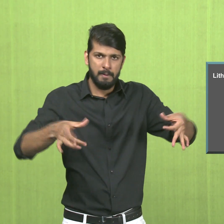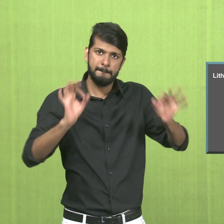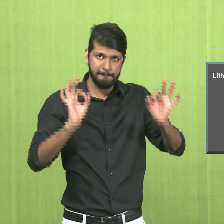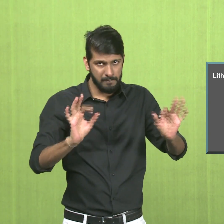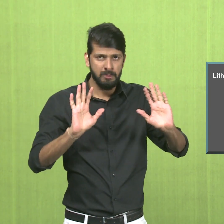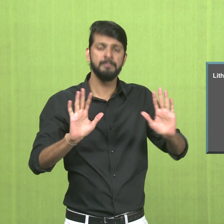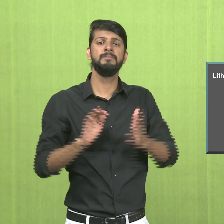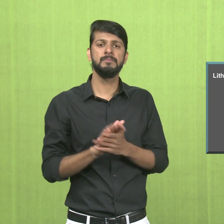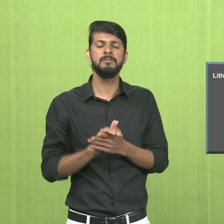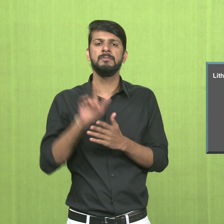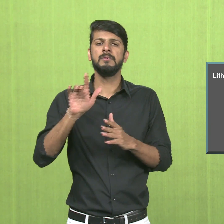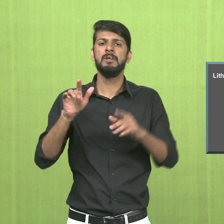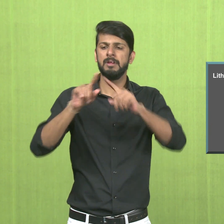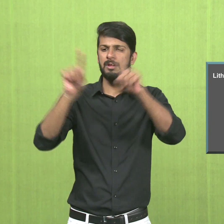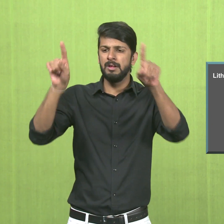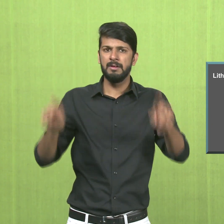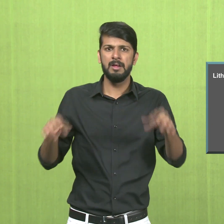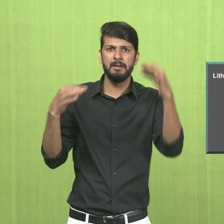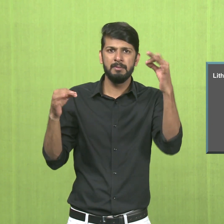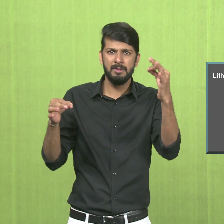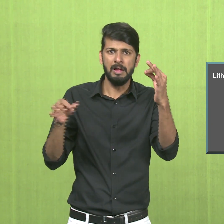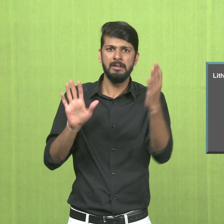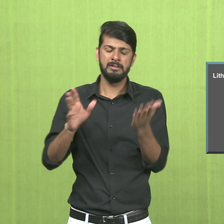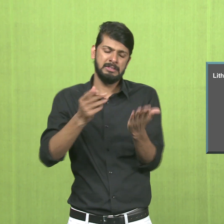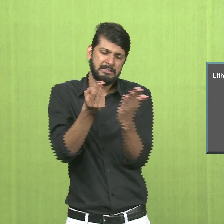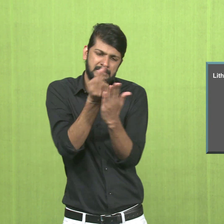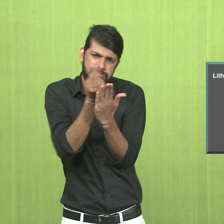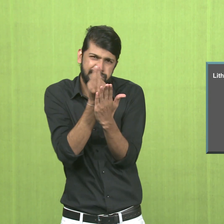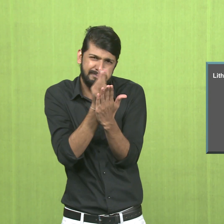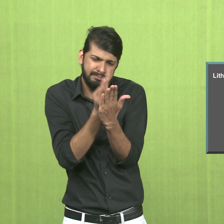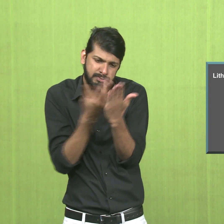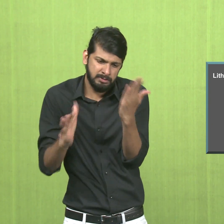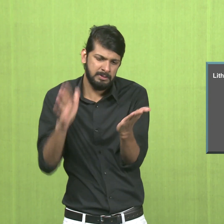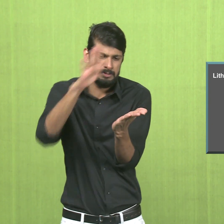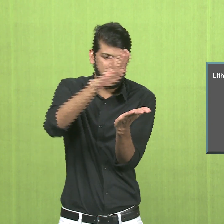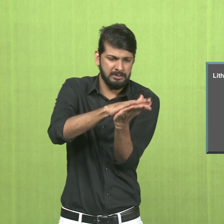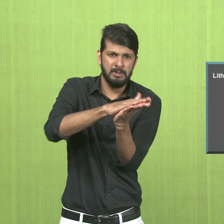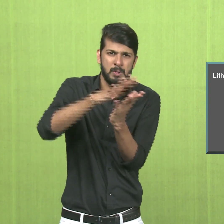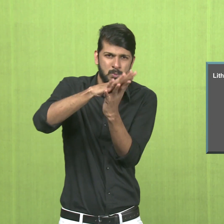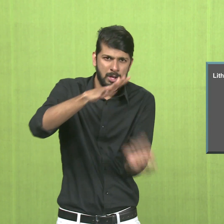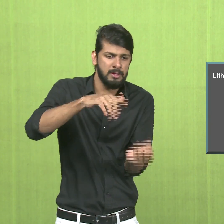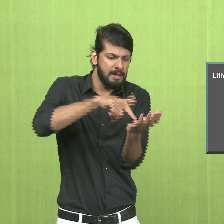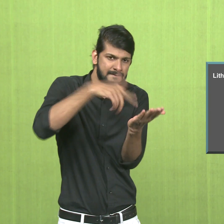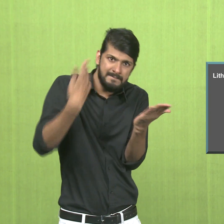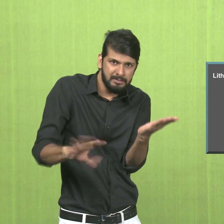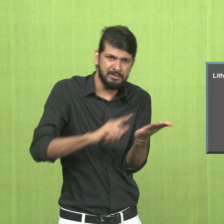Lithograph is a technique of making prints on stone.